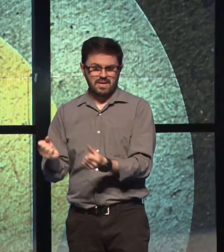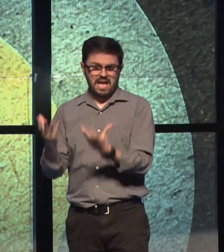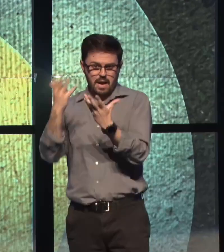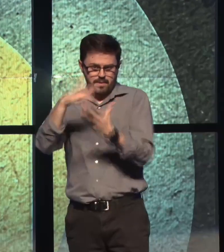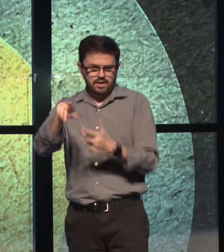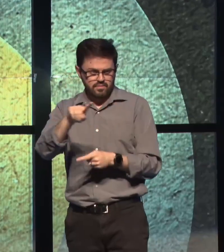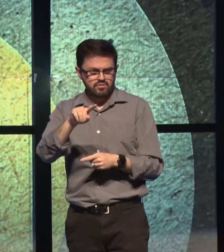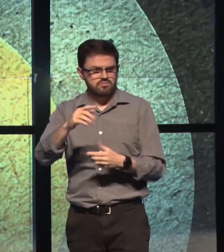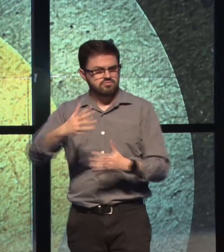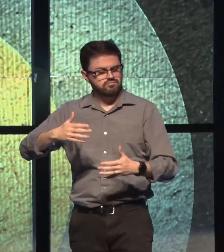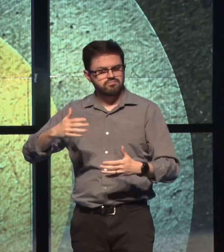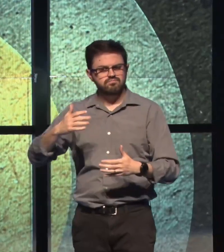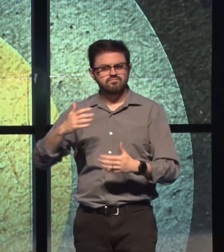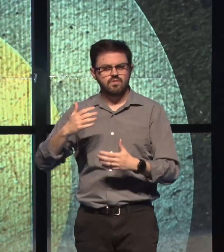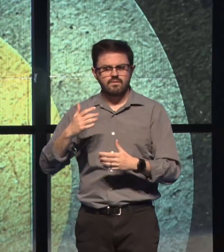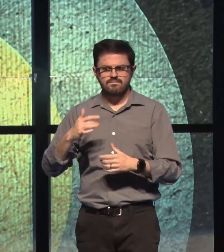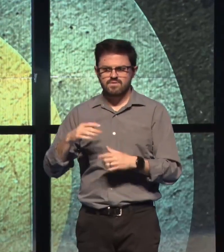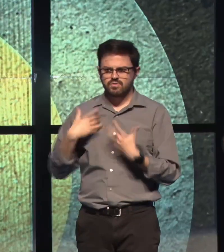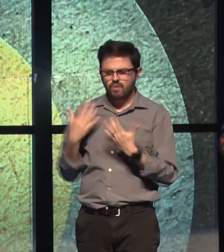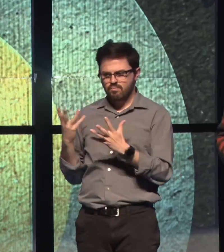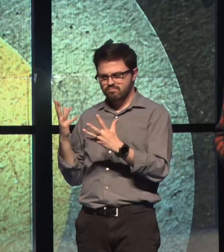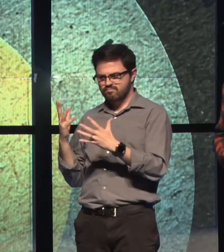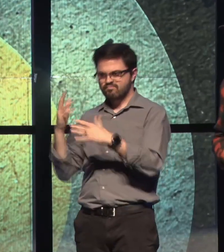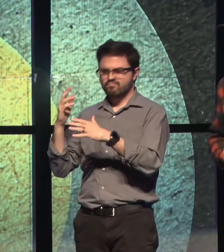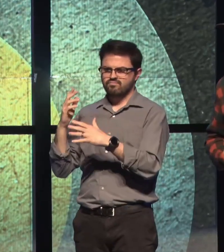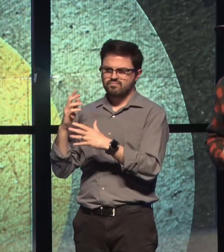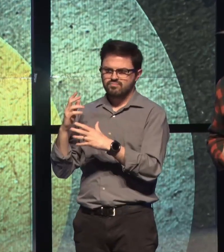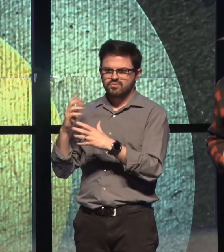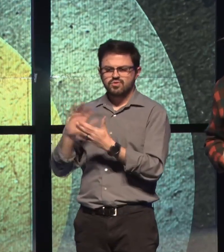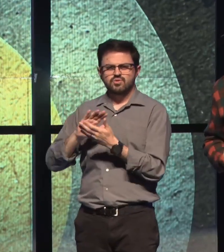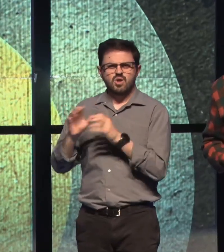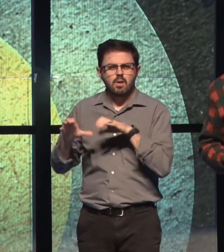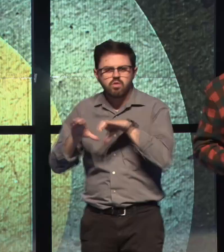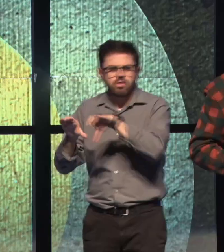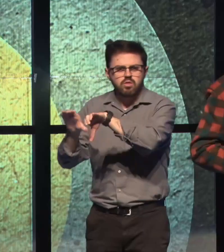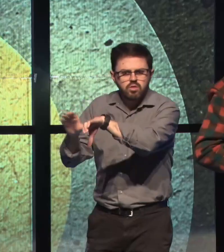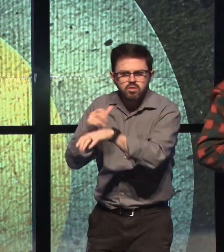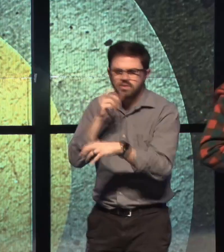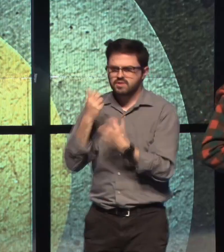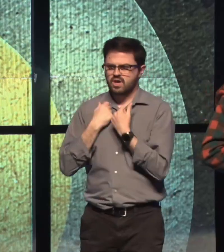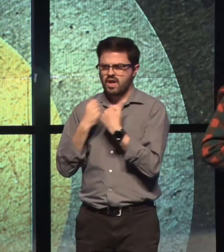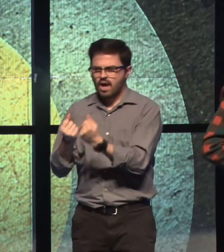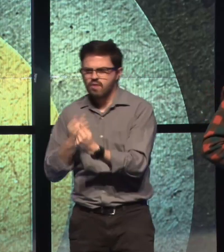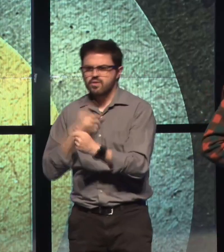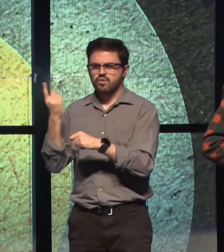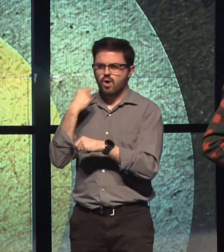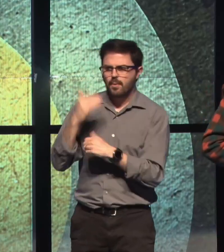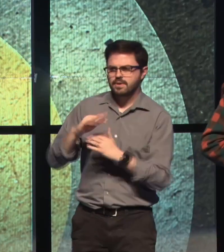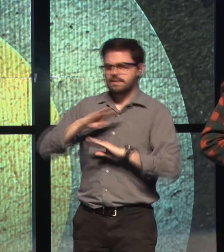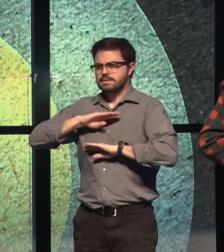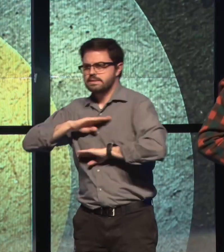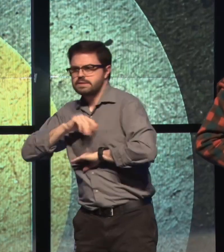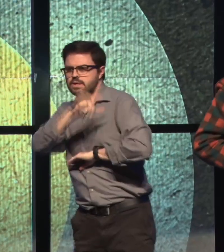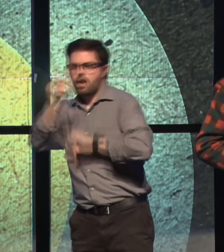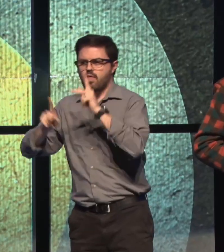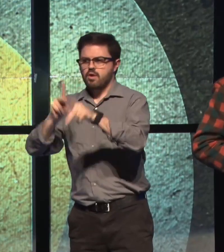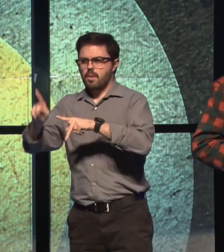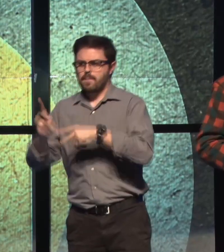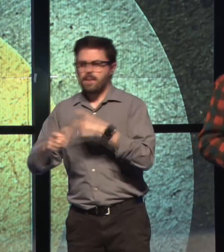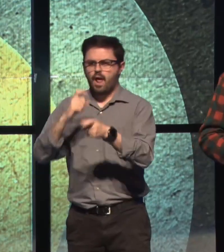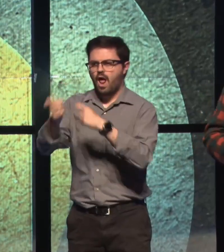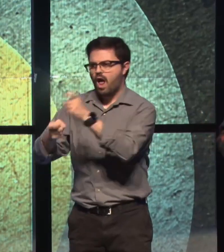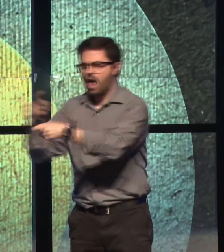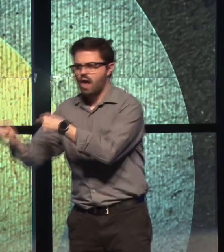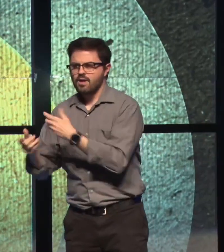an unhealthy pattern where you might live for the opinions and the needs of others? Raise your hand up nice and high. And we might call this